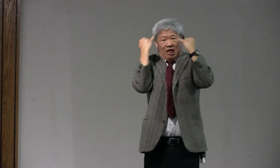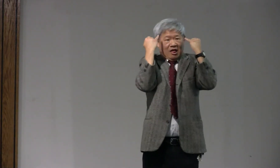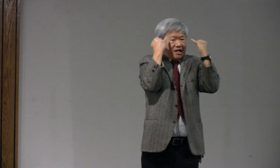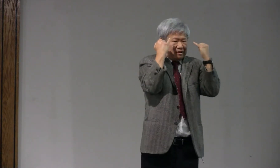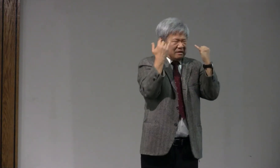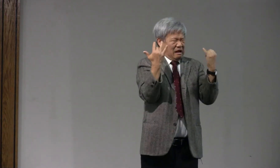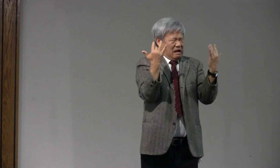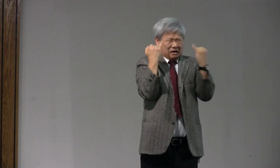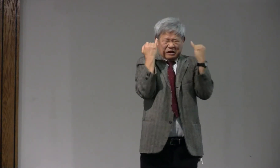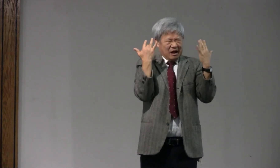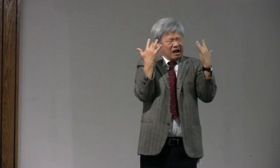Here on earth, we have to worry